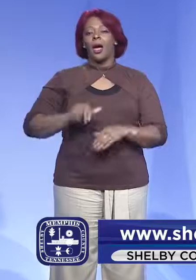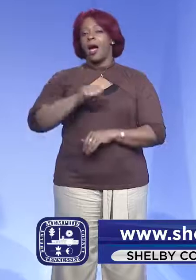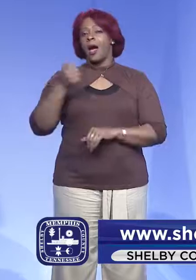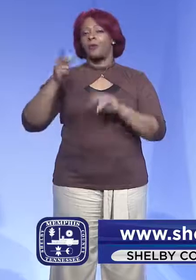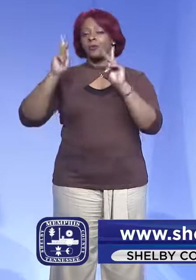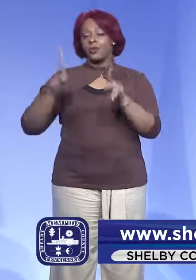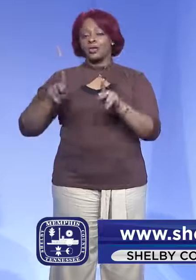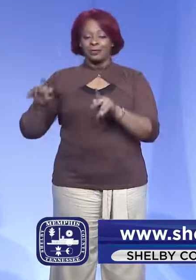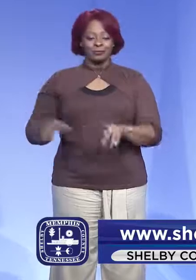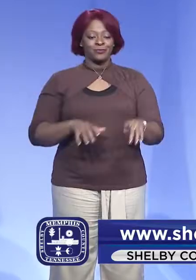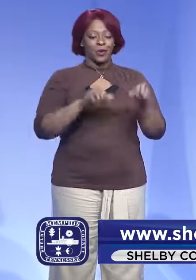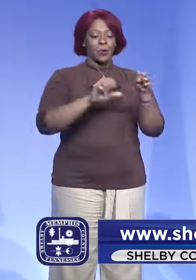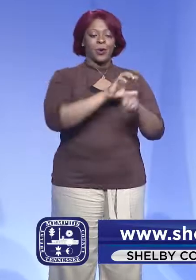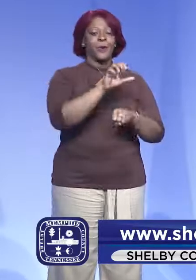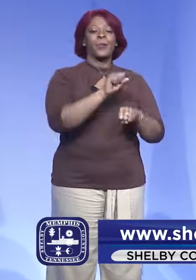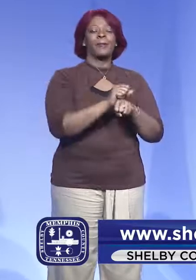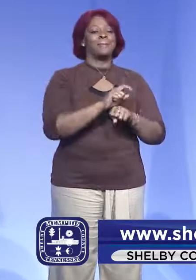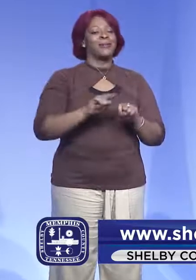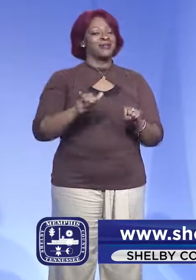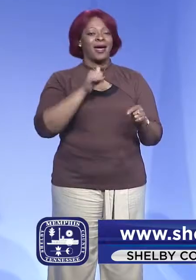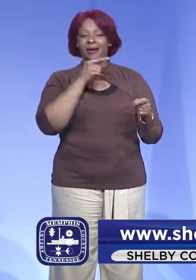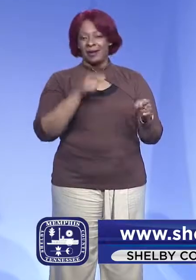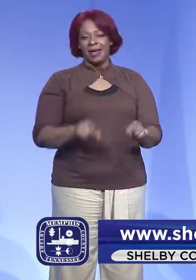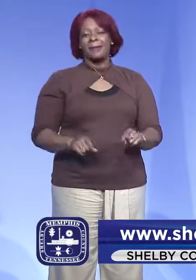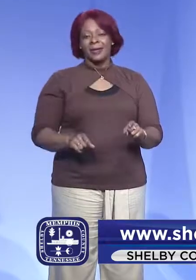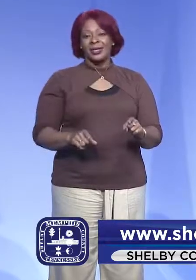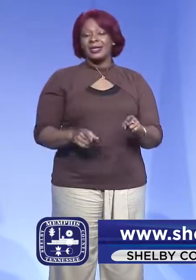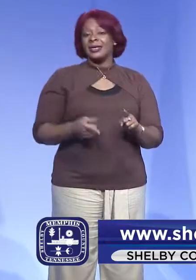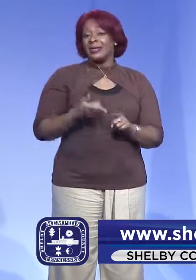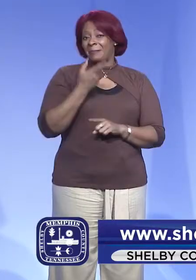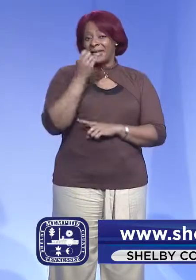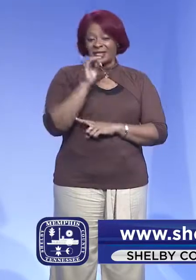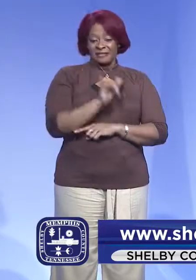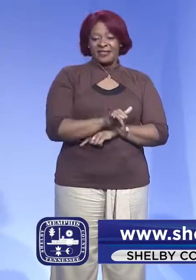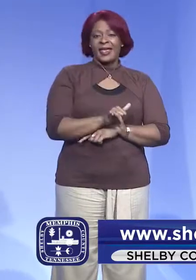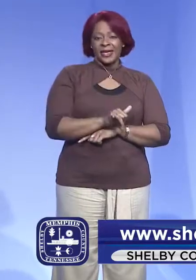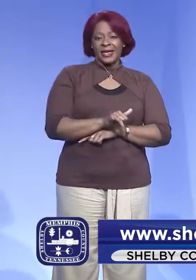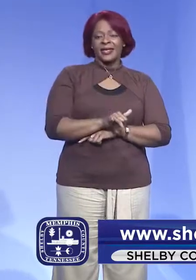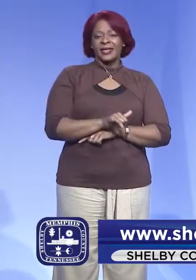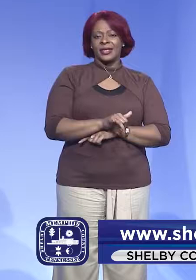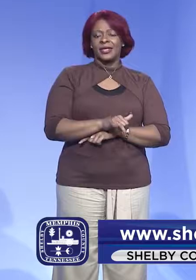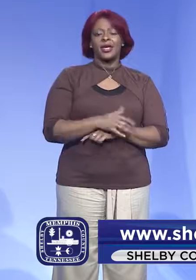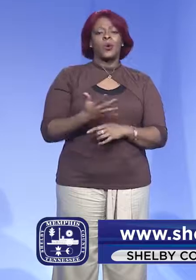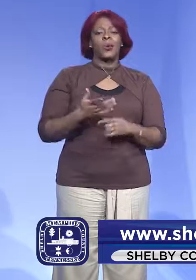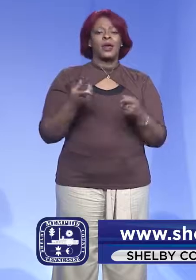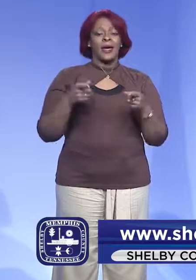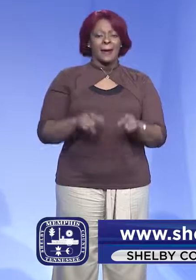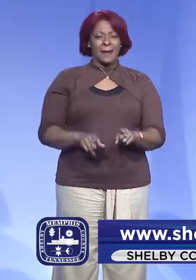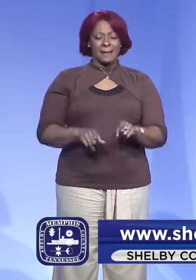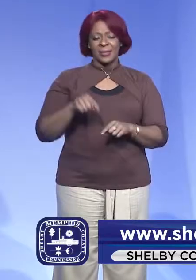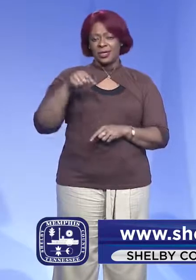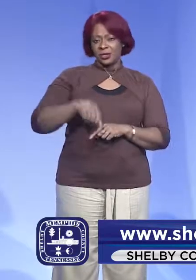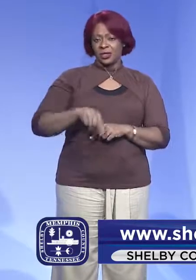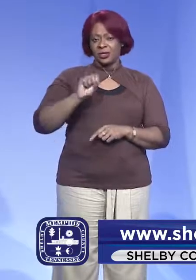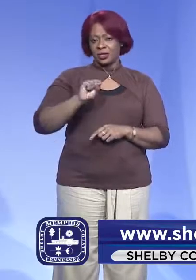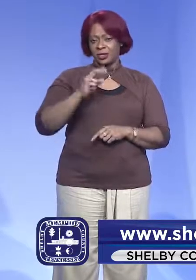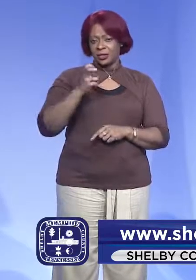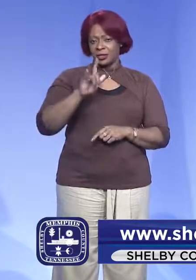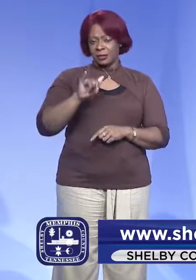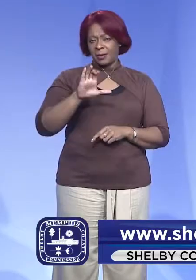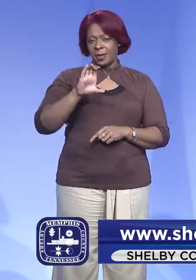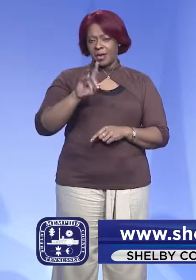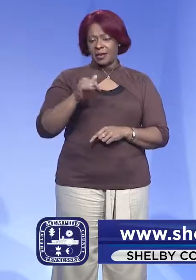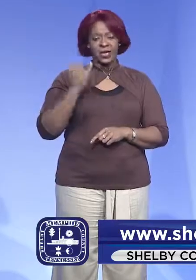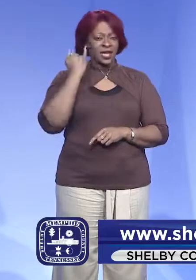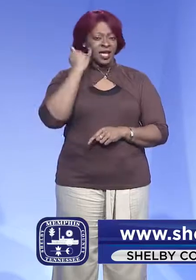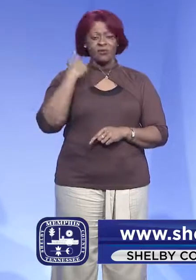to get the appointment, but that didn't occur. As a result, what will happen in Shelby County is that if we